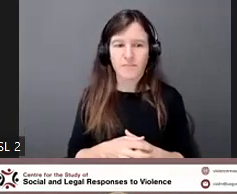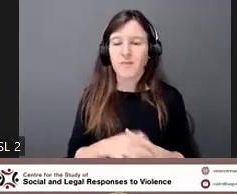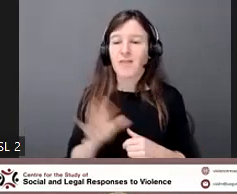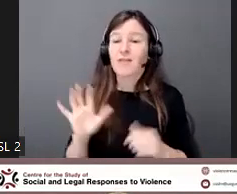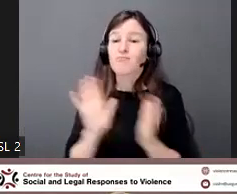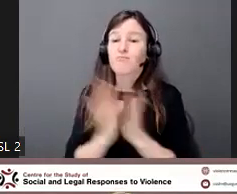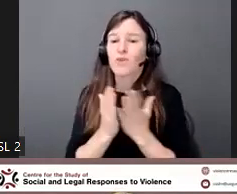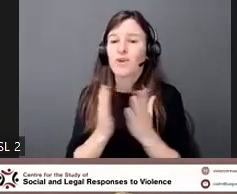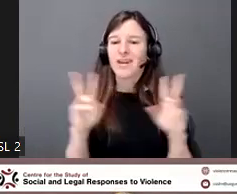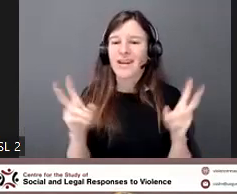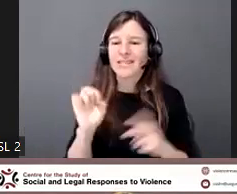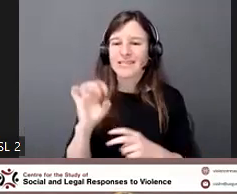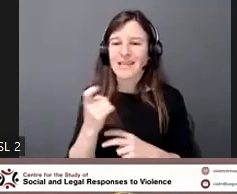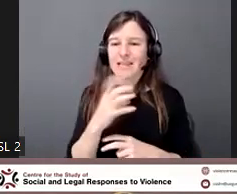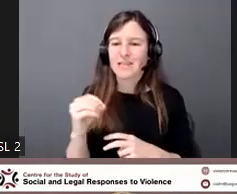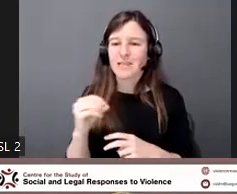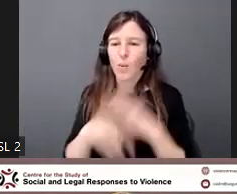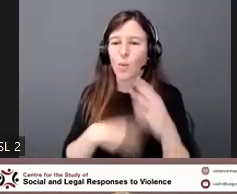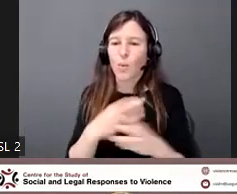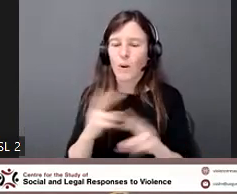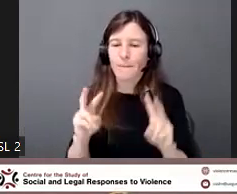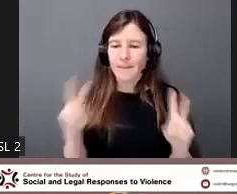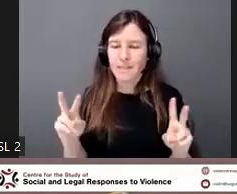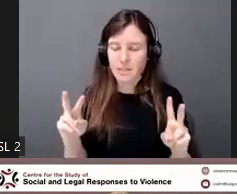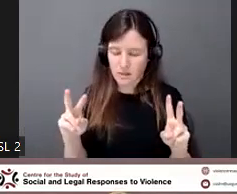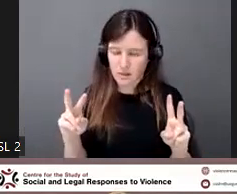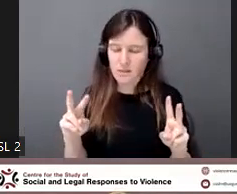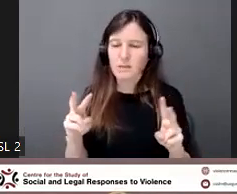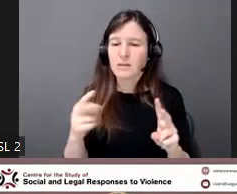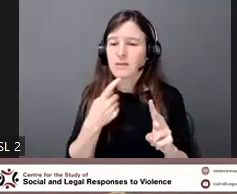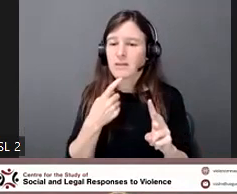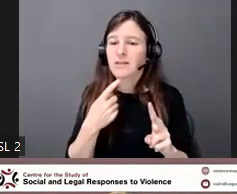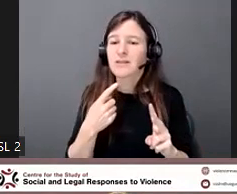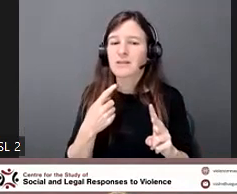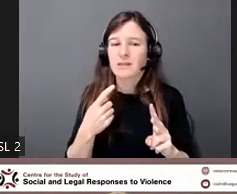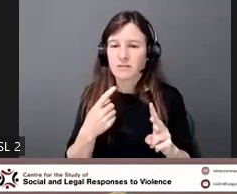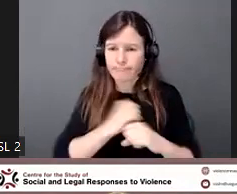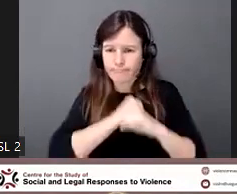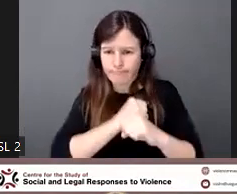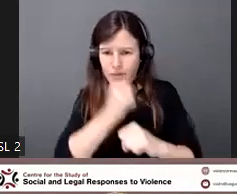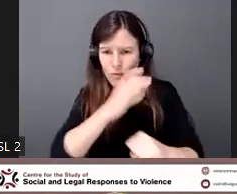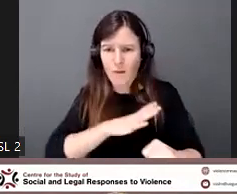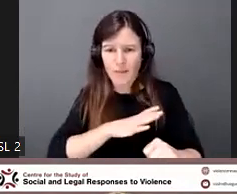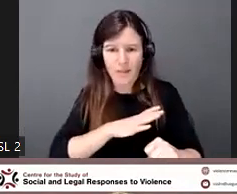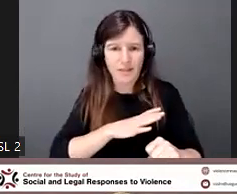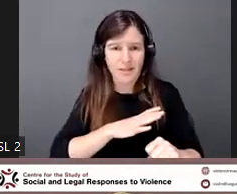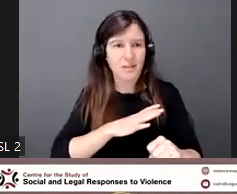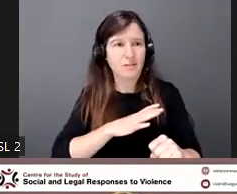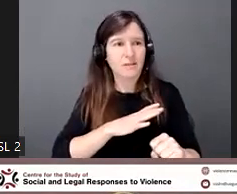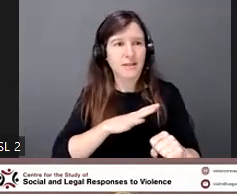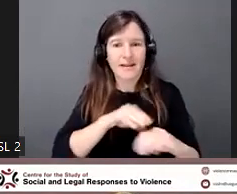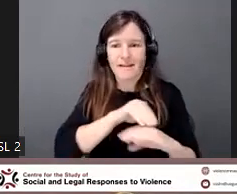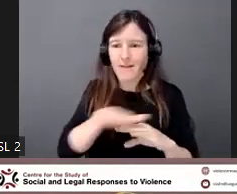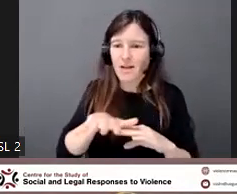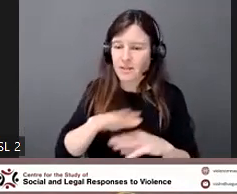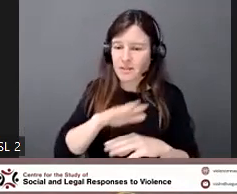World Peace, the security of women is a vital factor in the overall security of countries, including